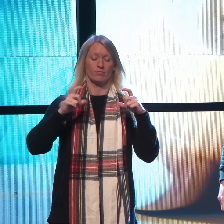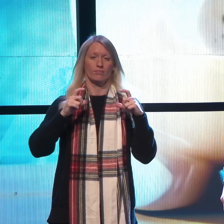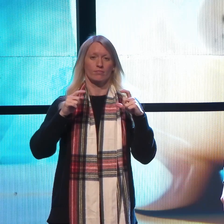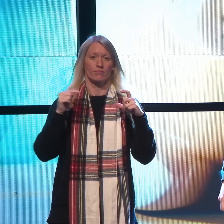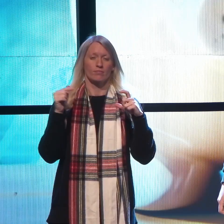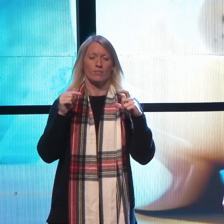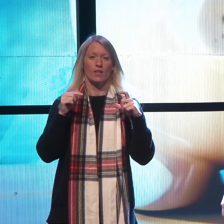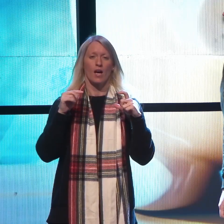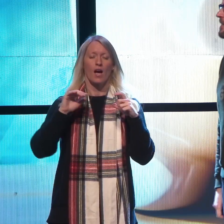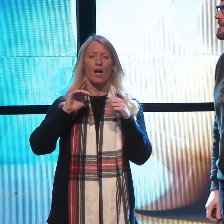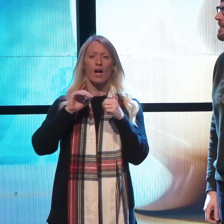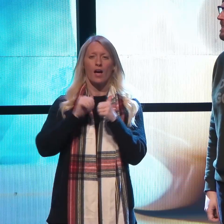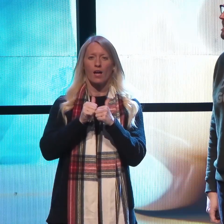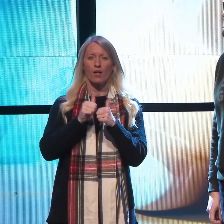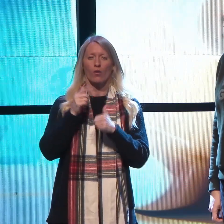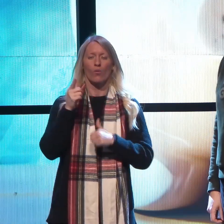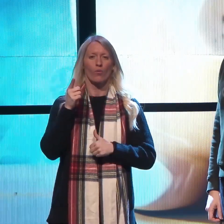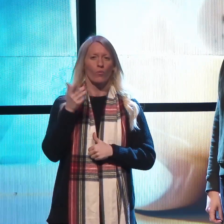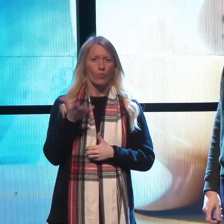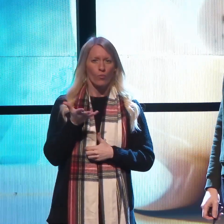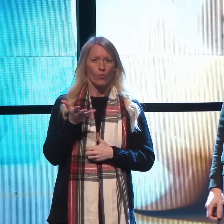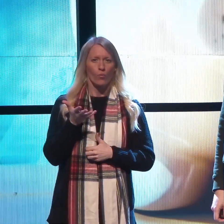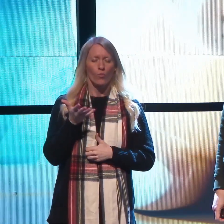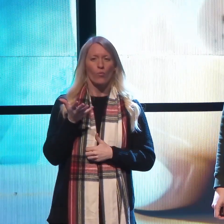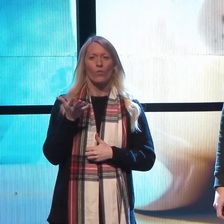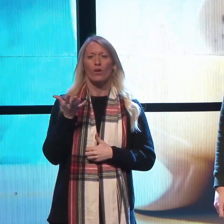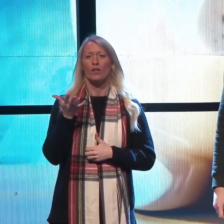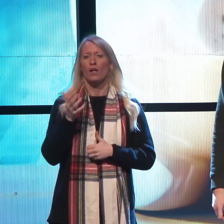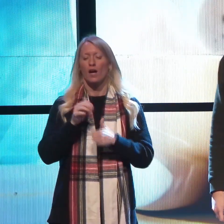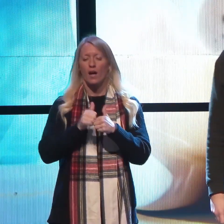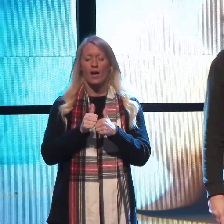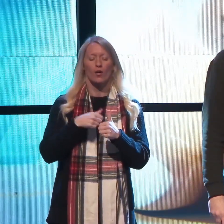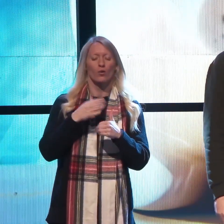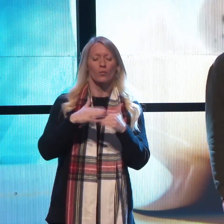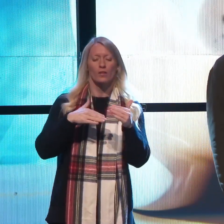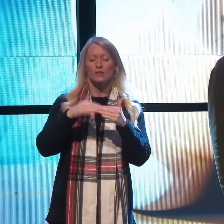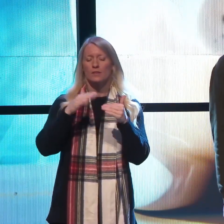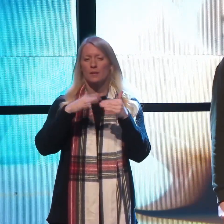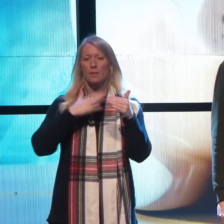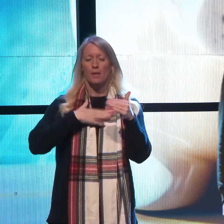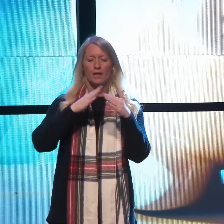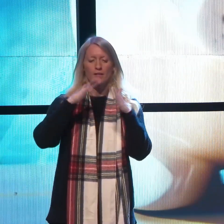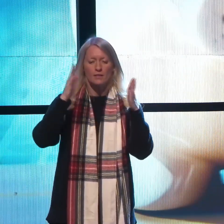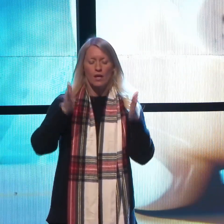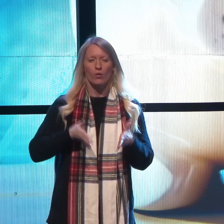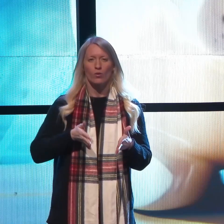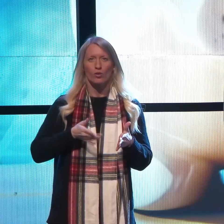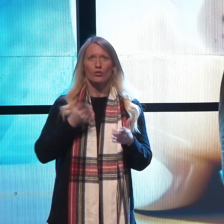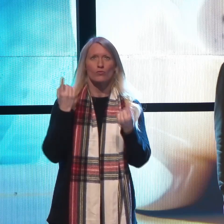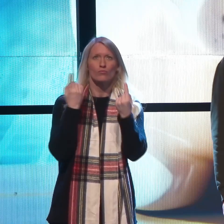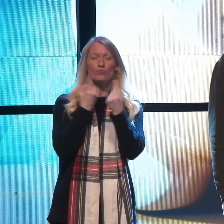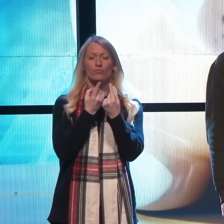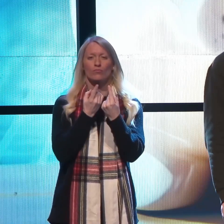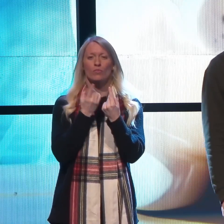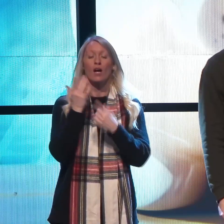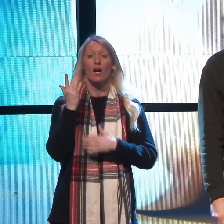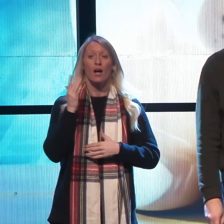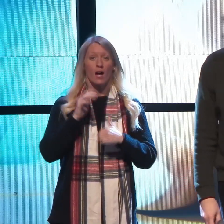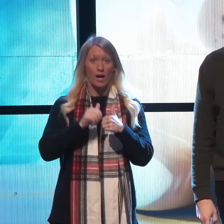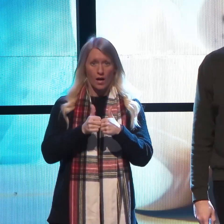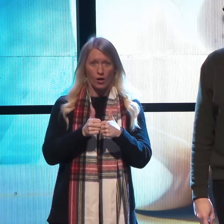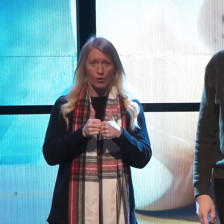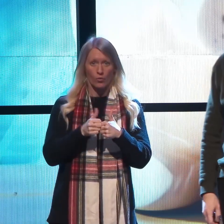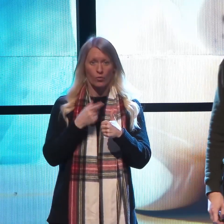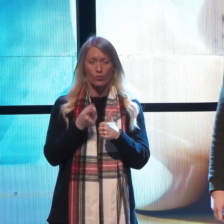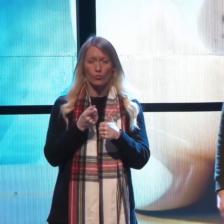I building a tower? What's my tower? And then how am I going to build my tower? That's the counting of the cost. How's this